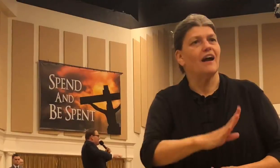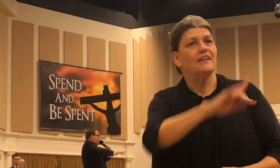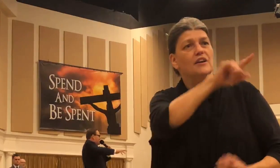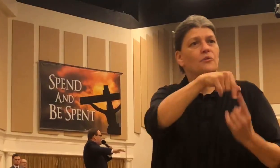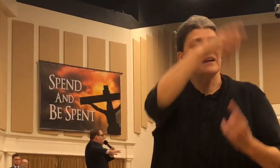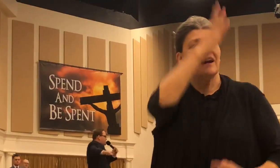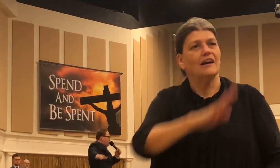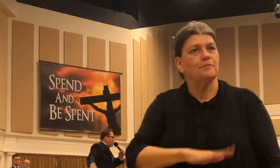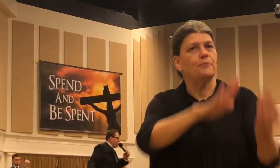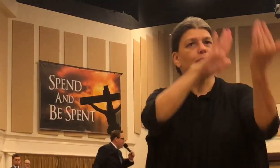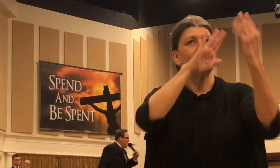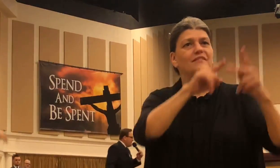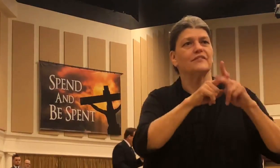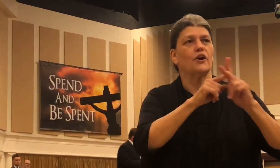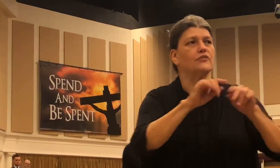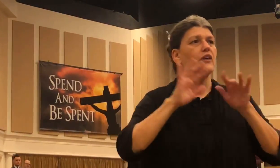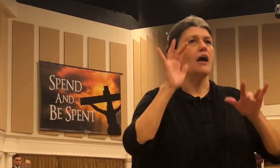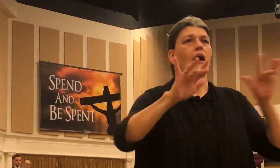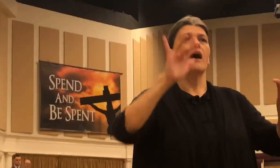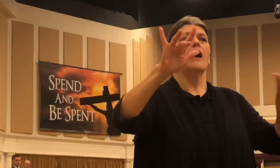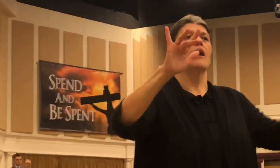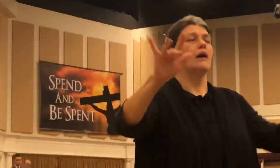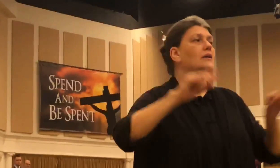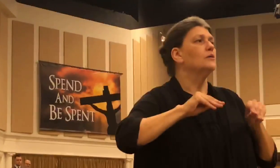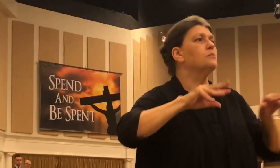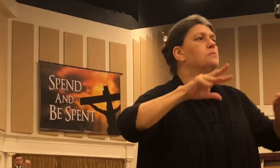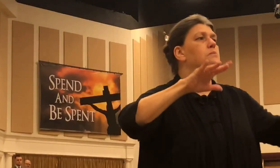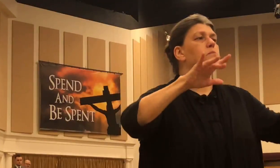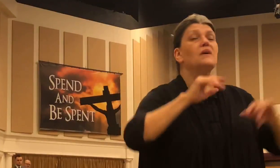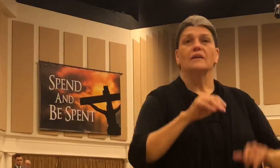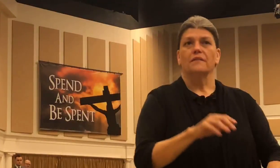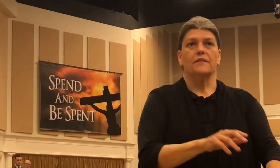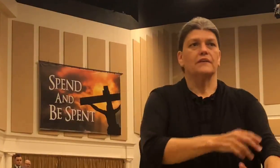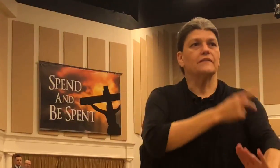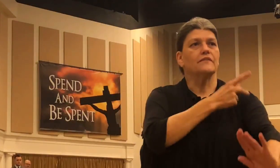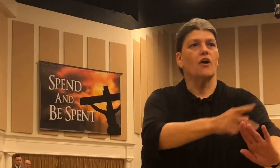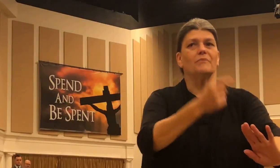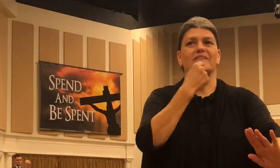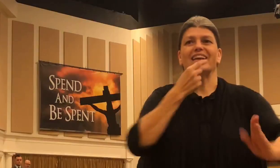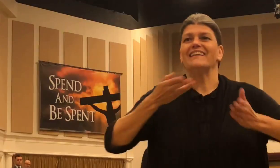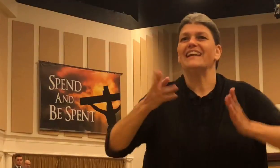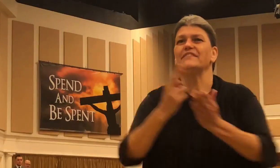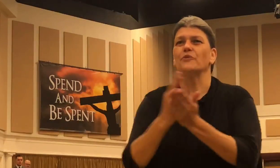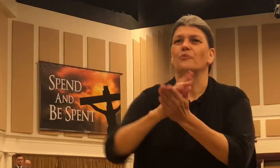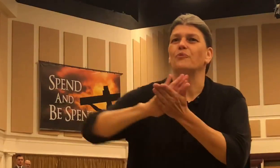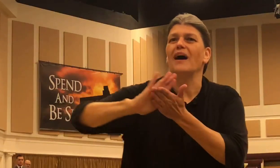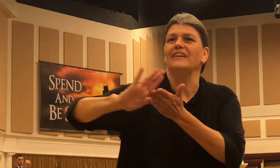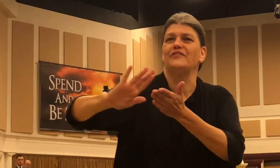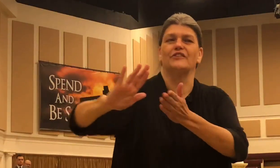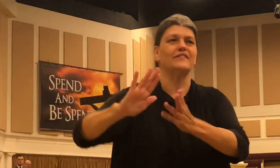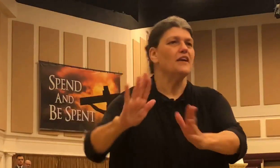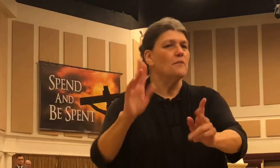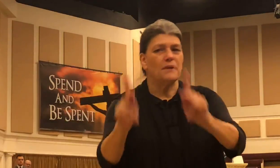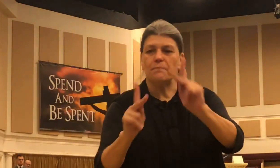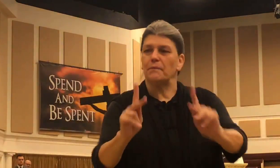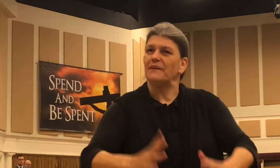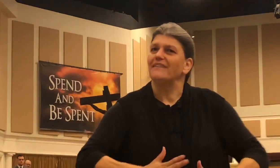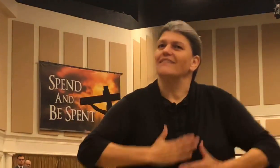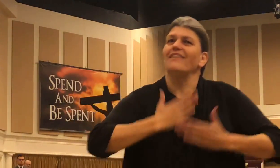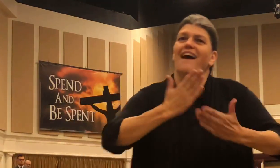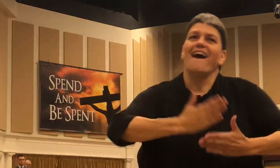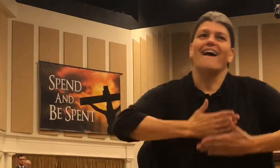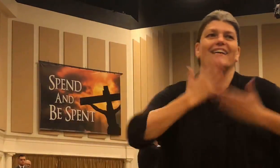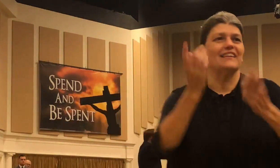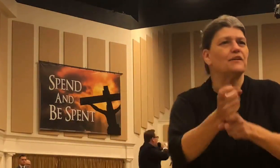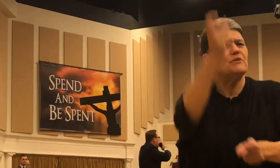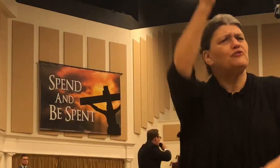God's presence starts moving, the psalmist said, let the righteous be glad. Let them rejoice. All